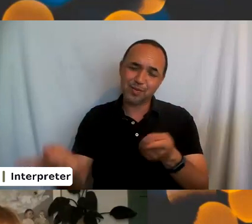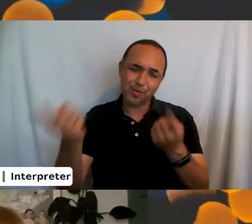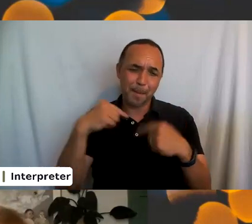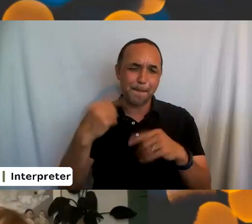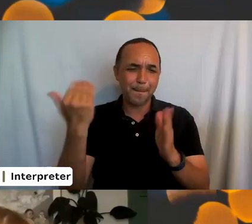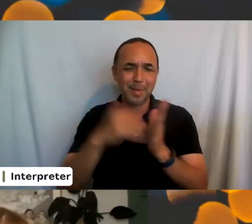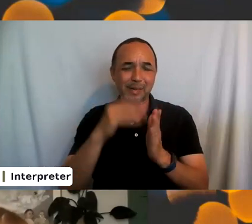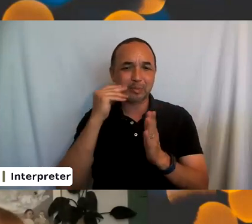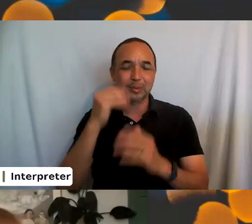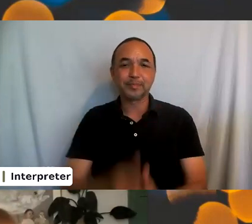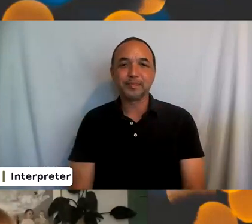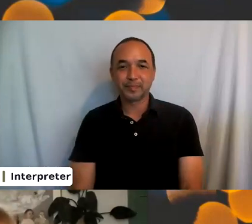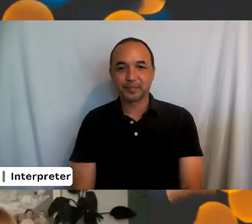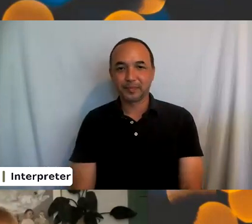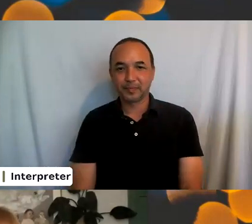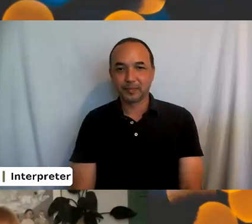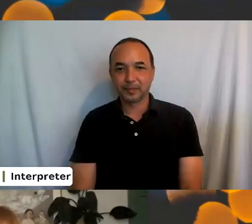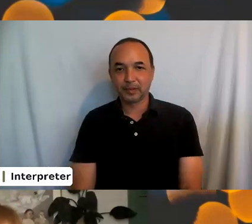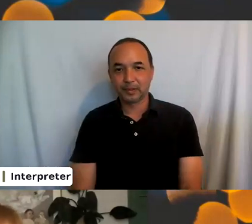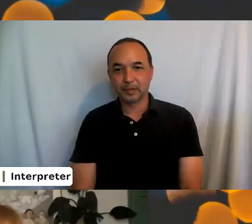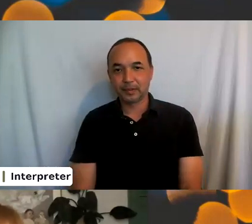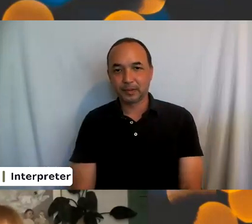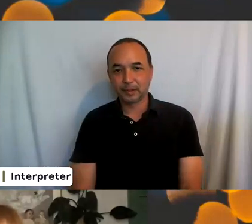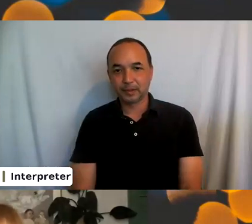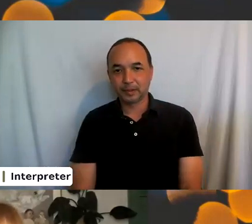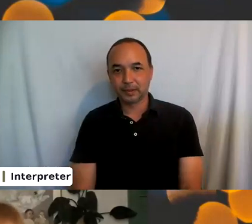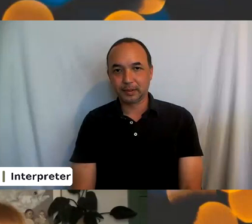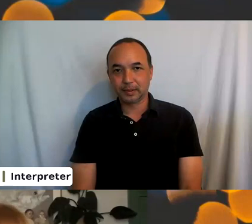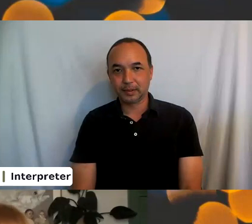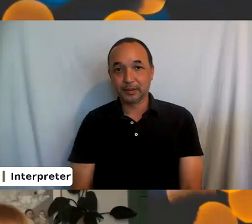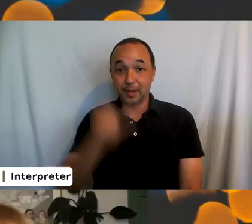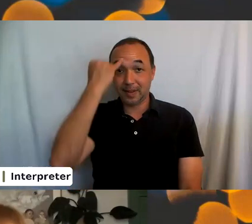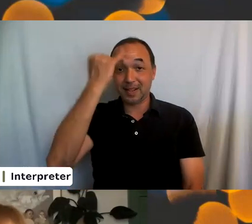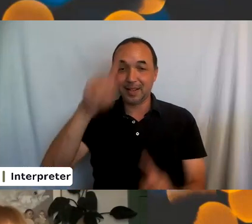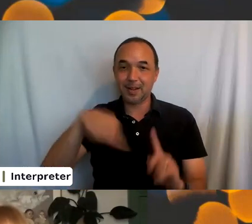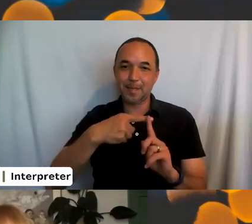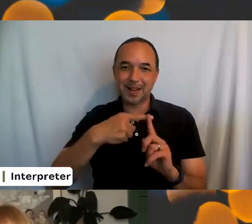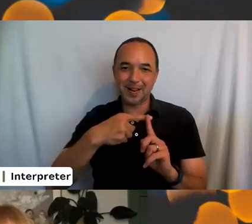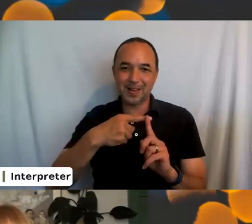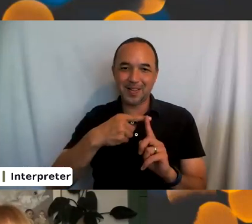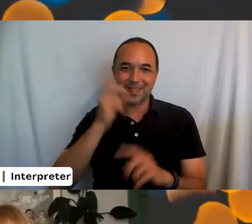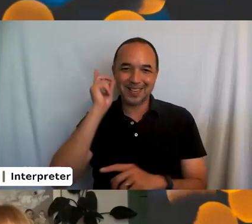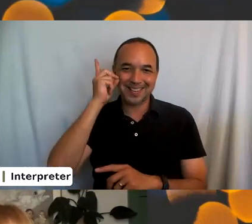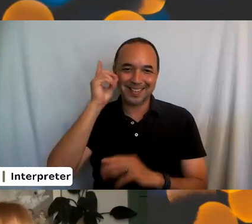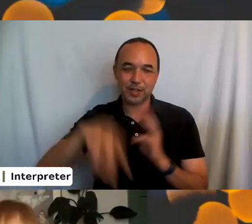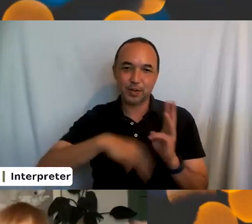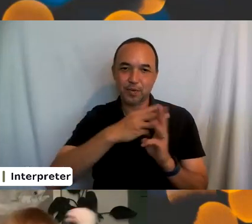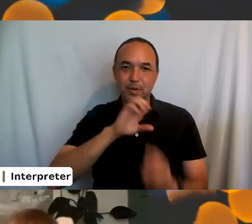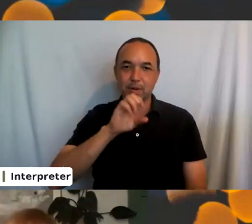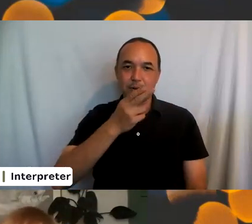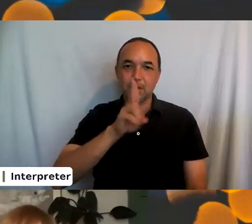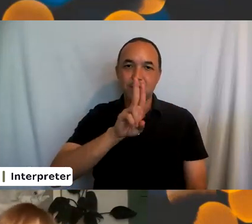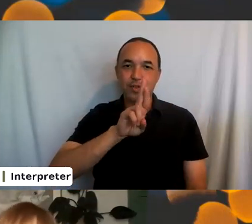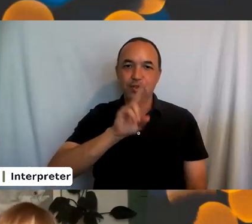I'm gonna also probably get some wine. The idea about Disney World, I mean, Disney churros and spooky